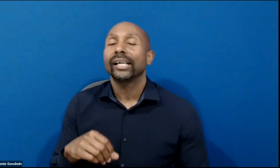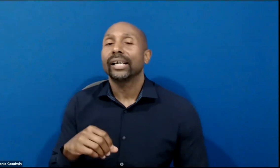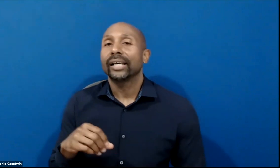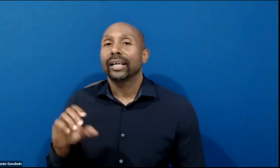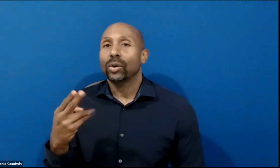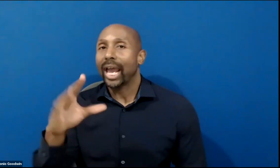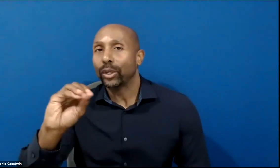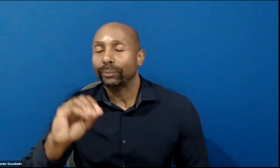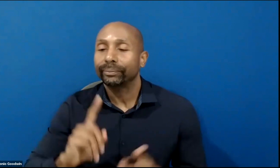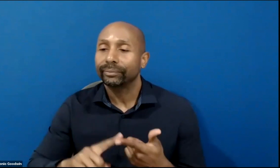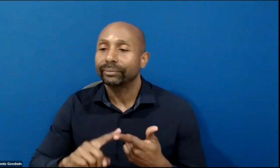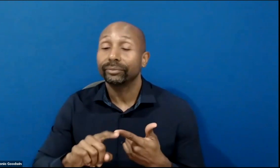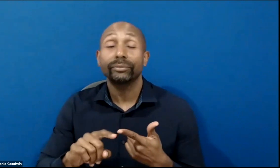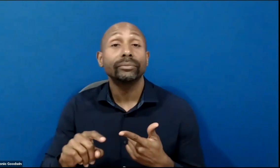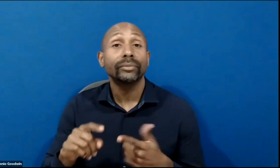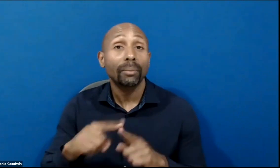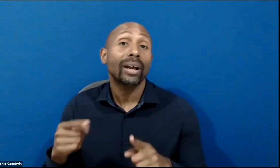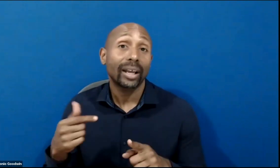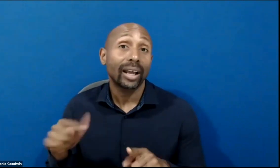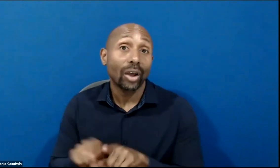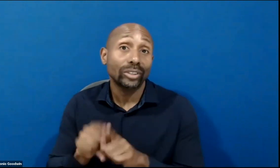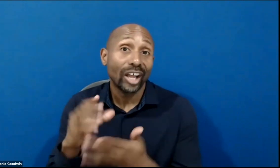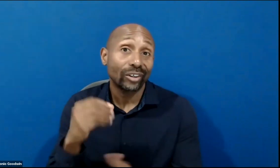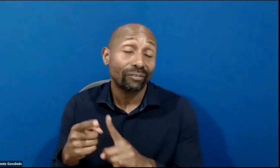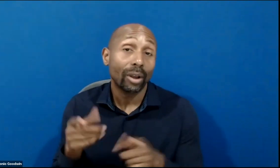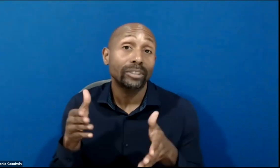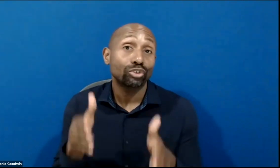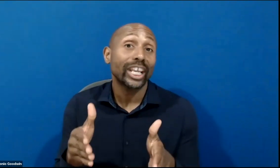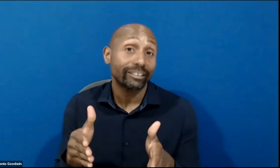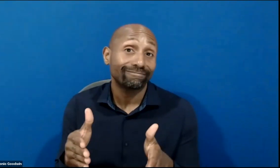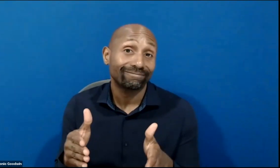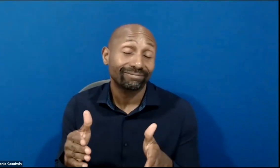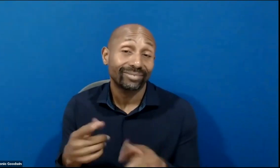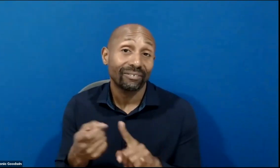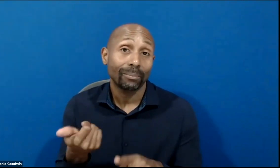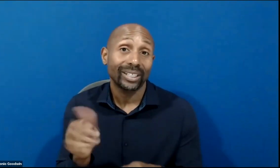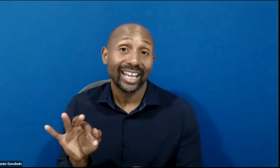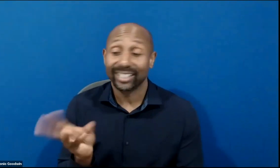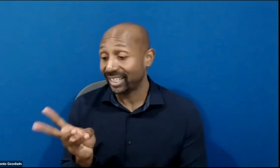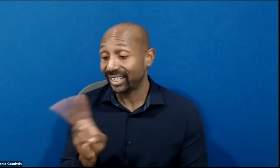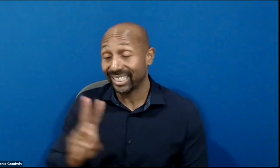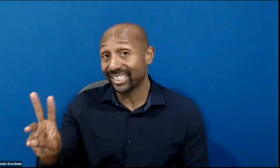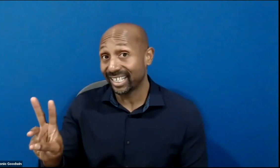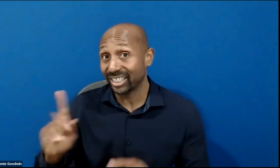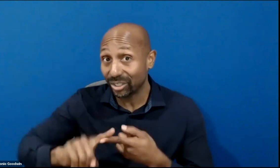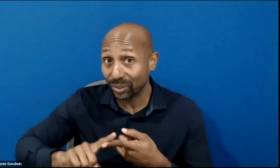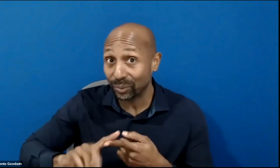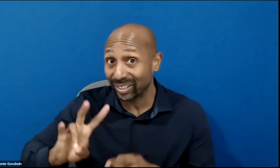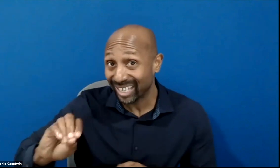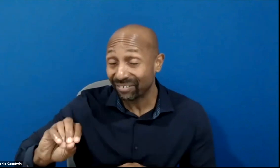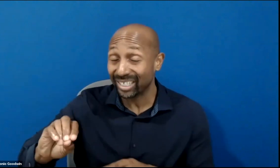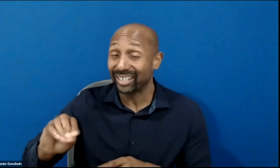from 1966 until 70, where so many things were happening on the streets in the